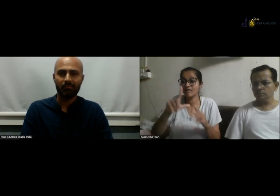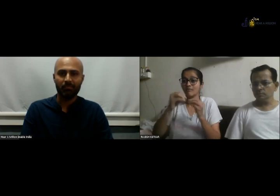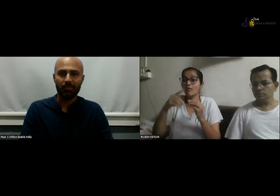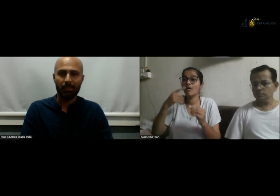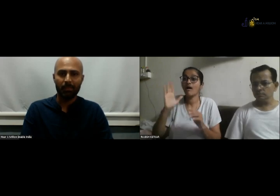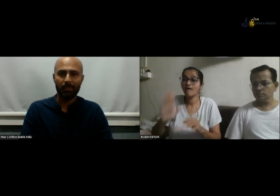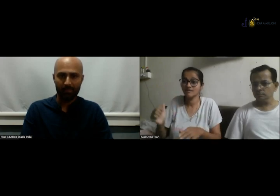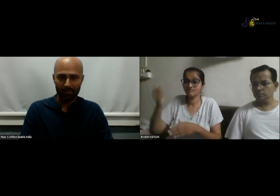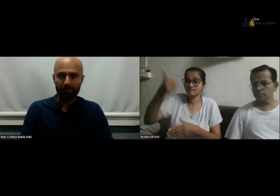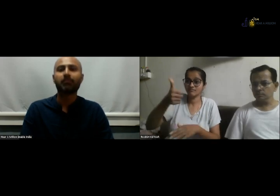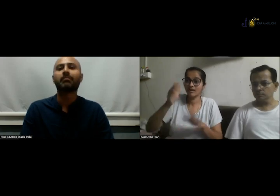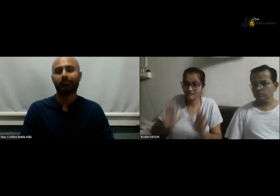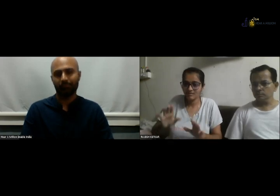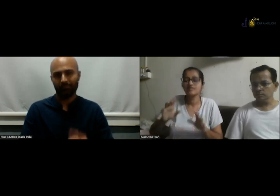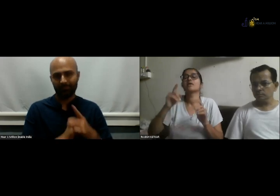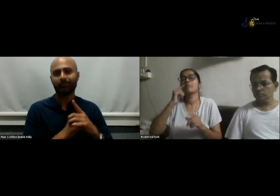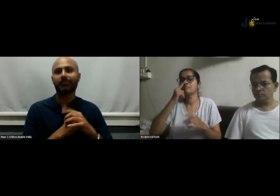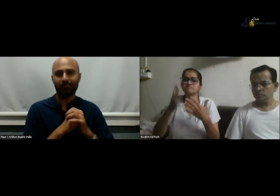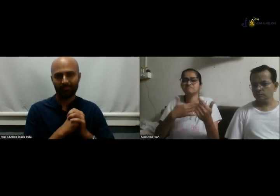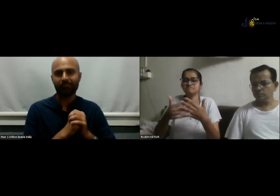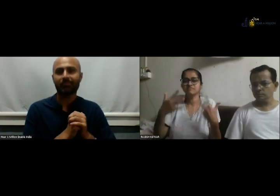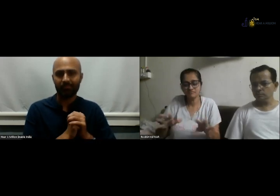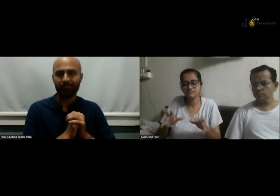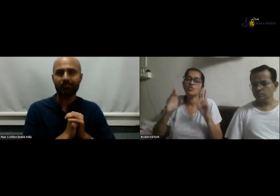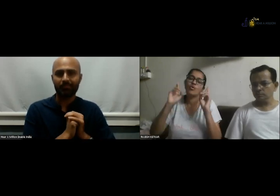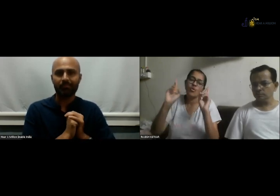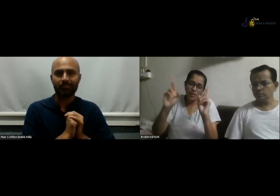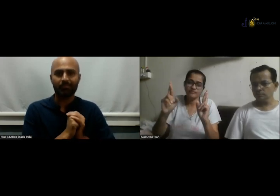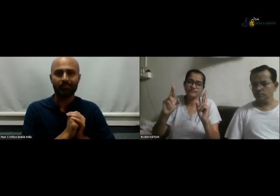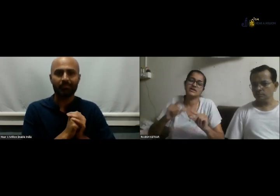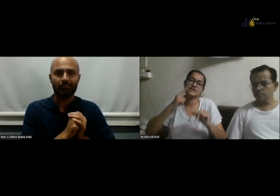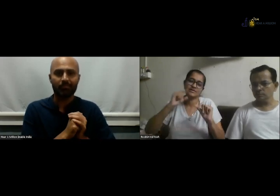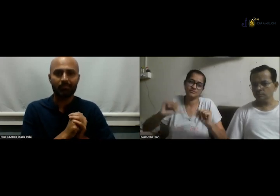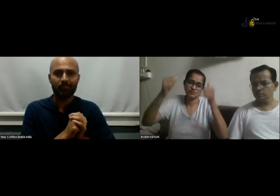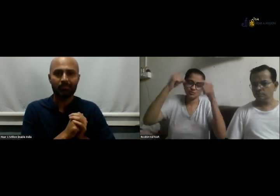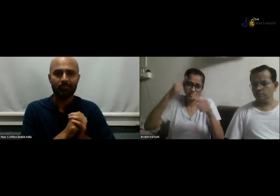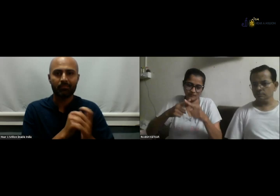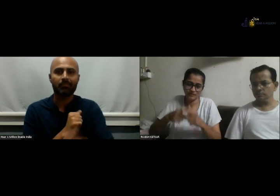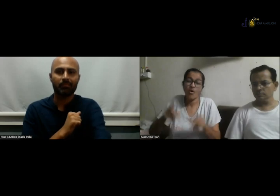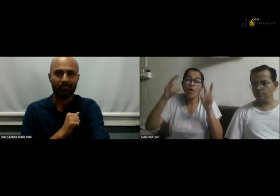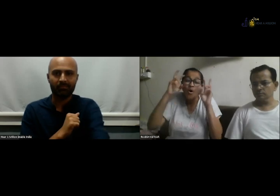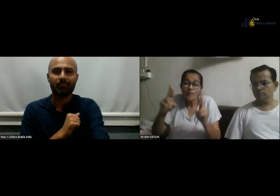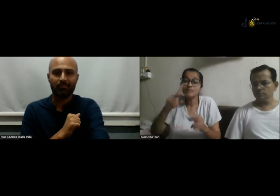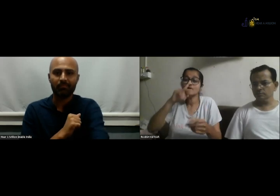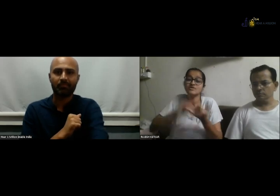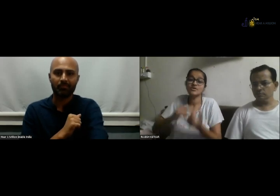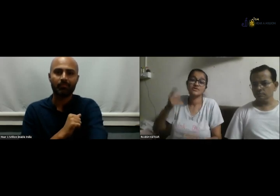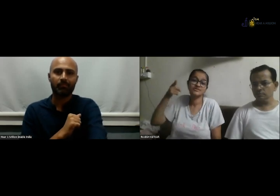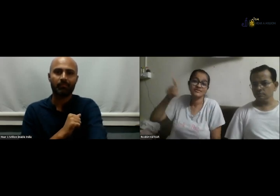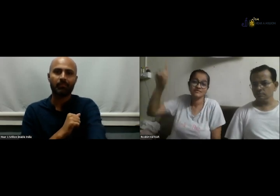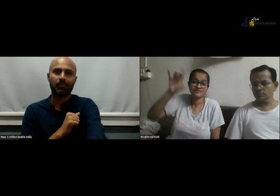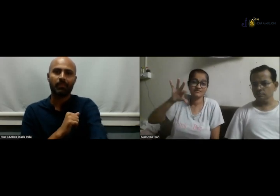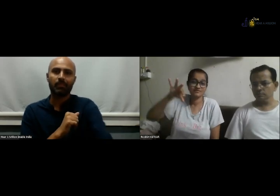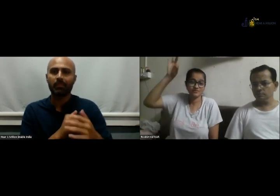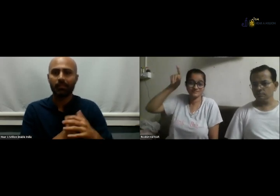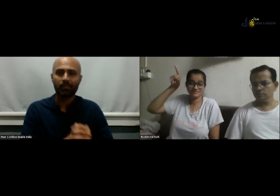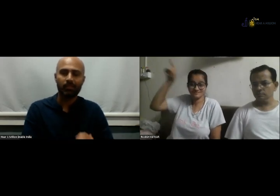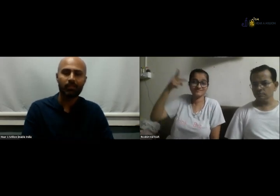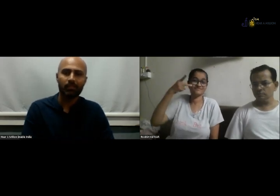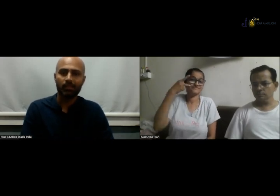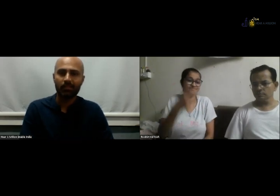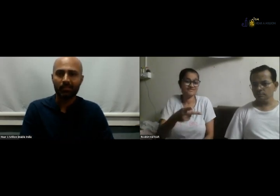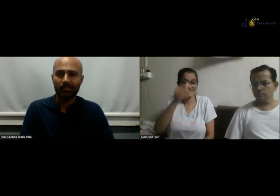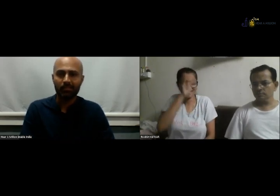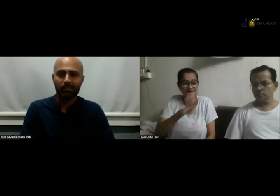be given to Sudamni. So whoever is interested to do LLB, I hope that people will pursue her path.